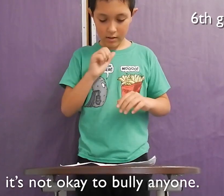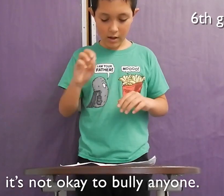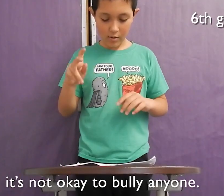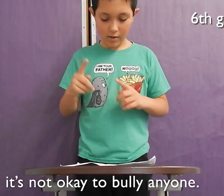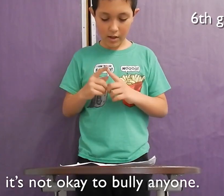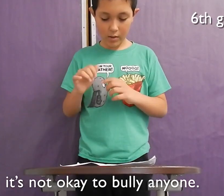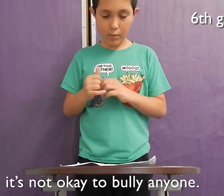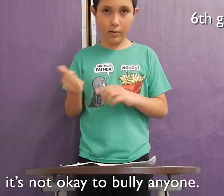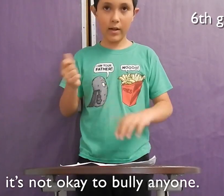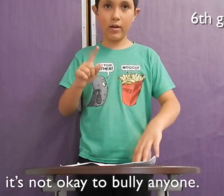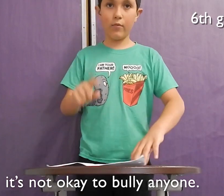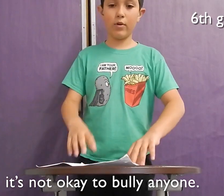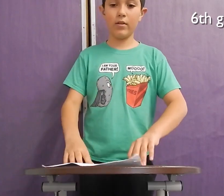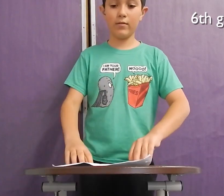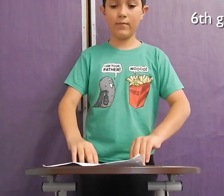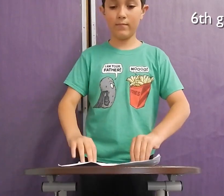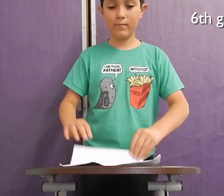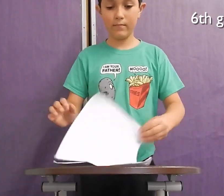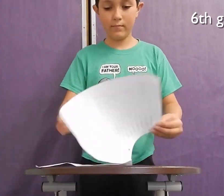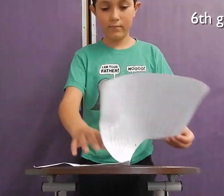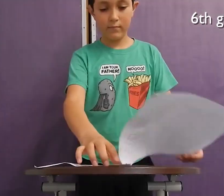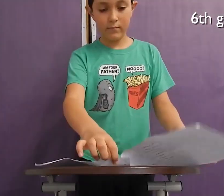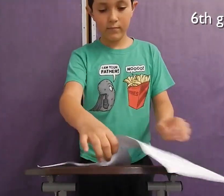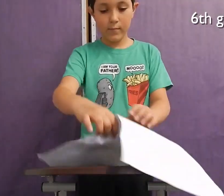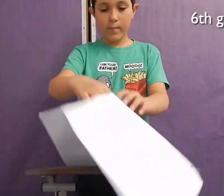not okay to bully anyone.